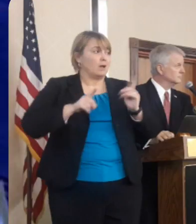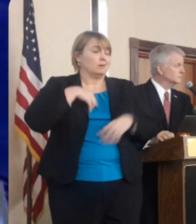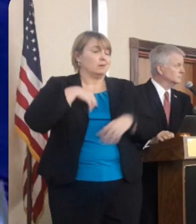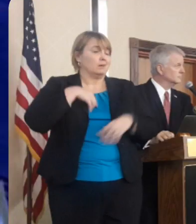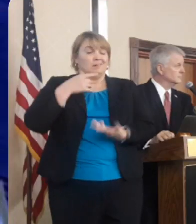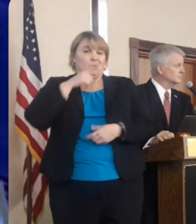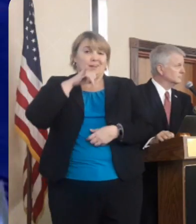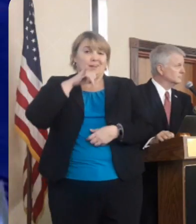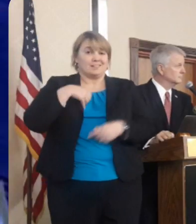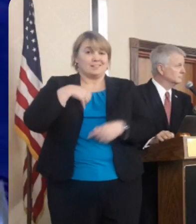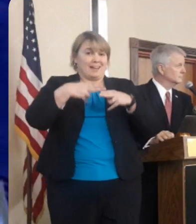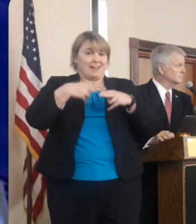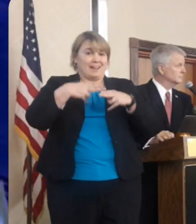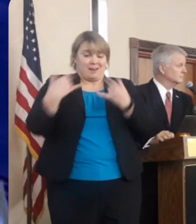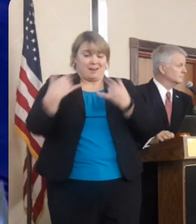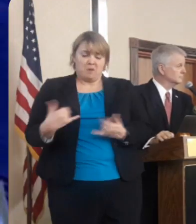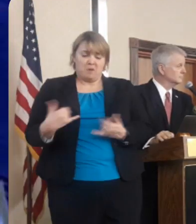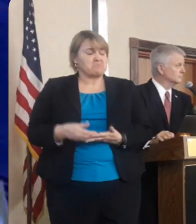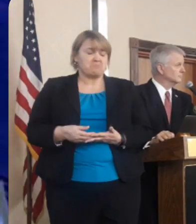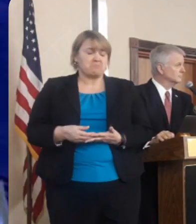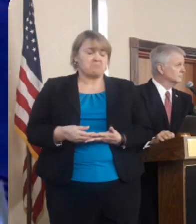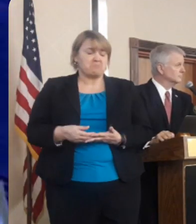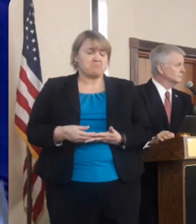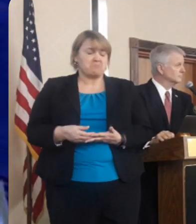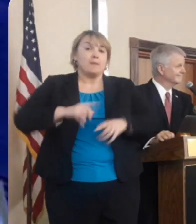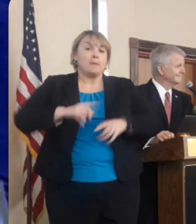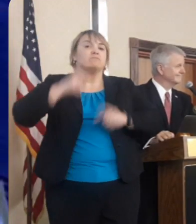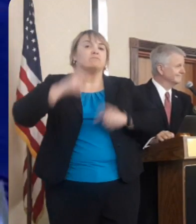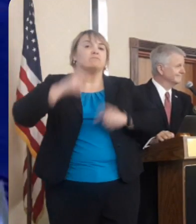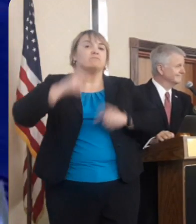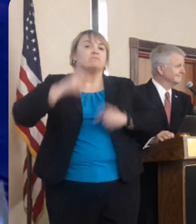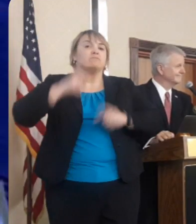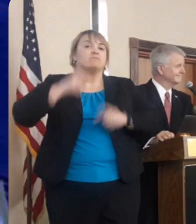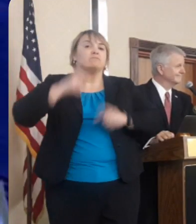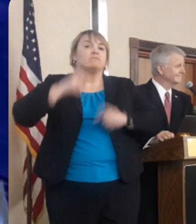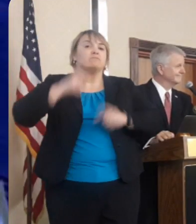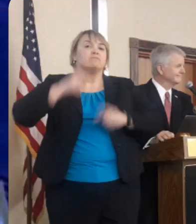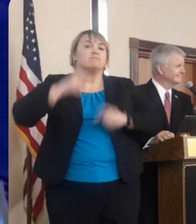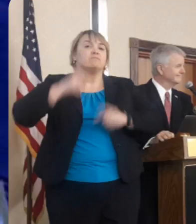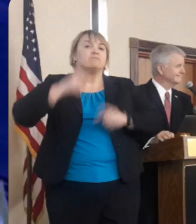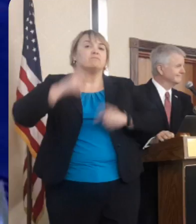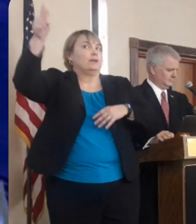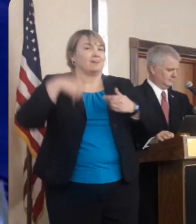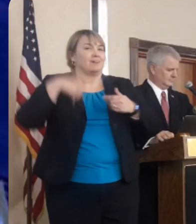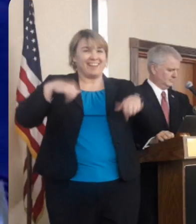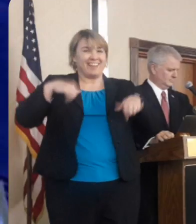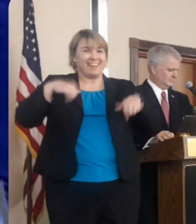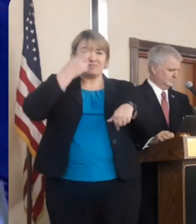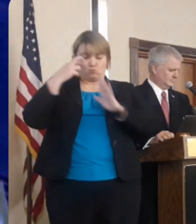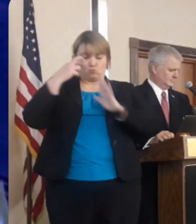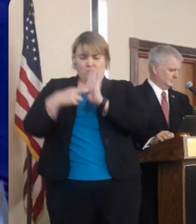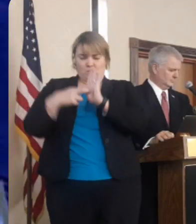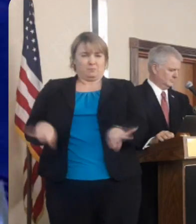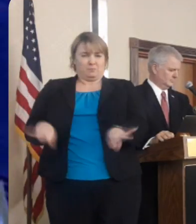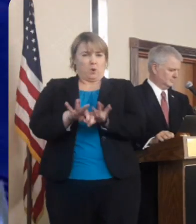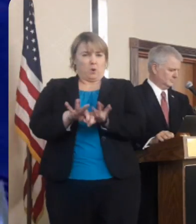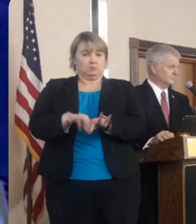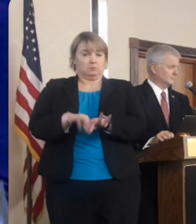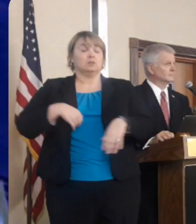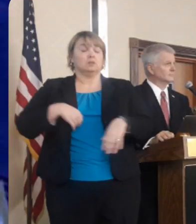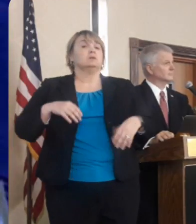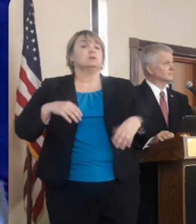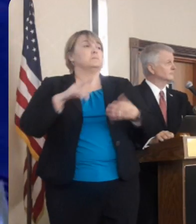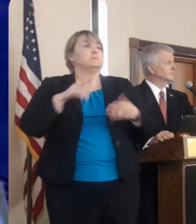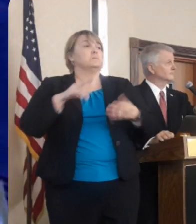about the future and those that might come. And that's why it's important that we maintain this